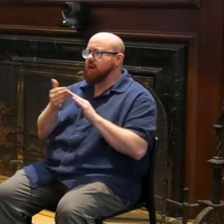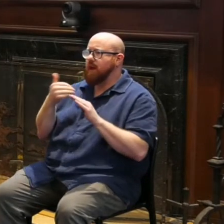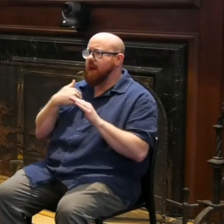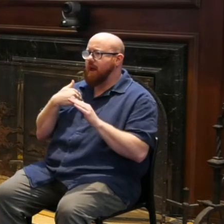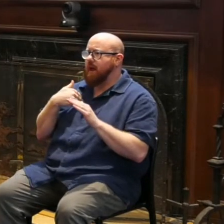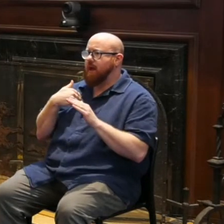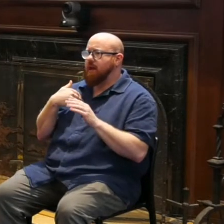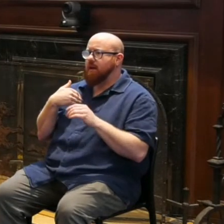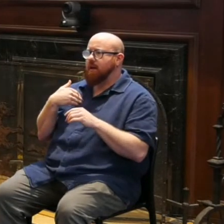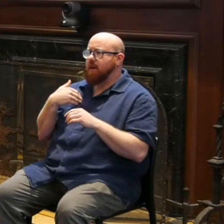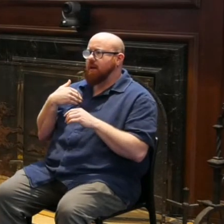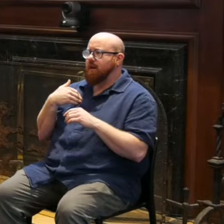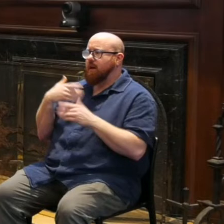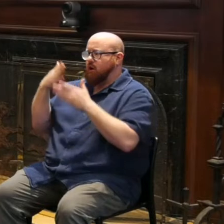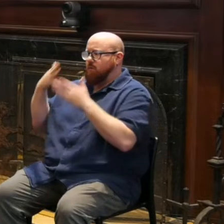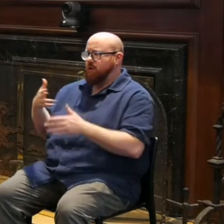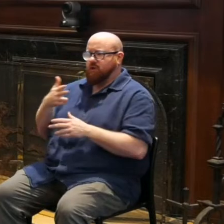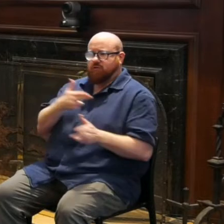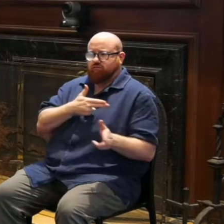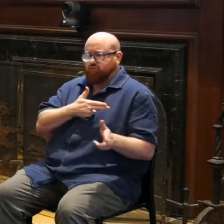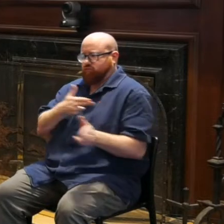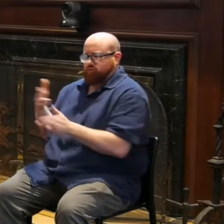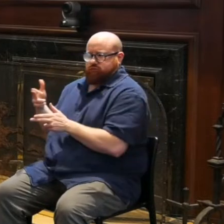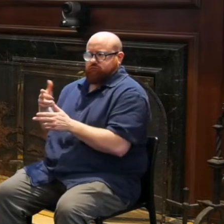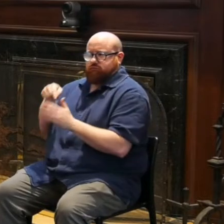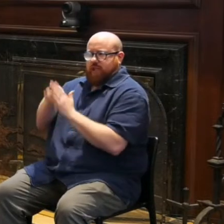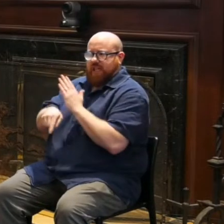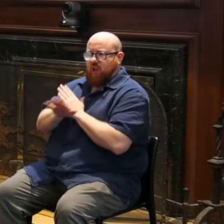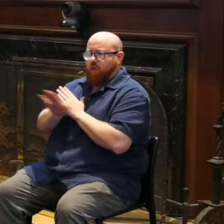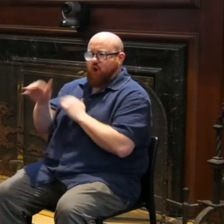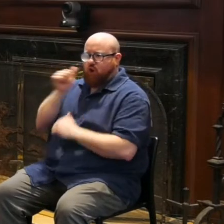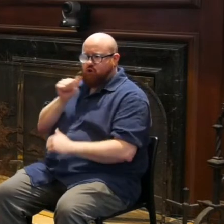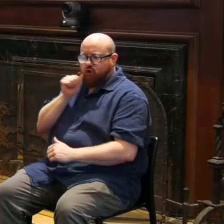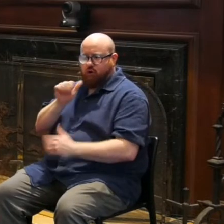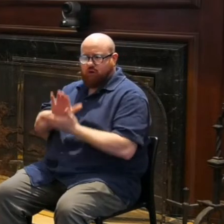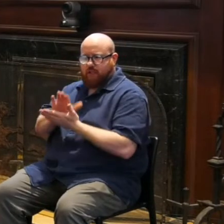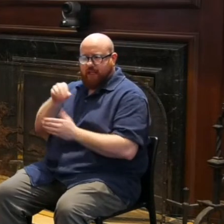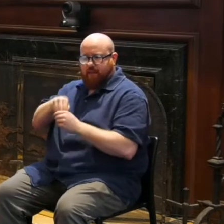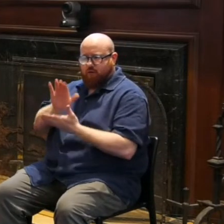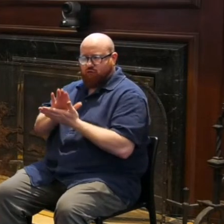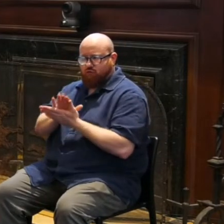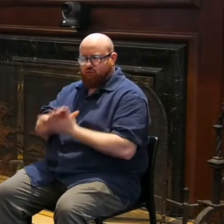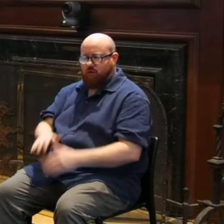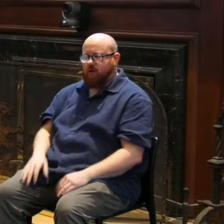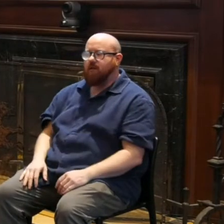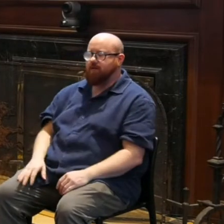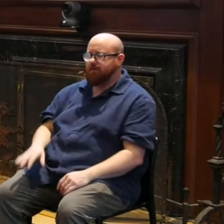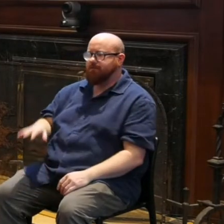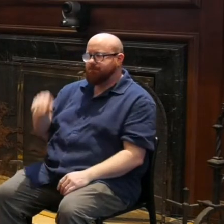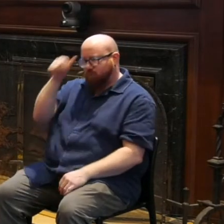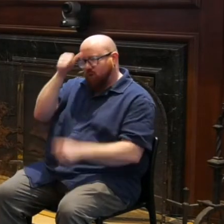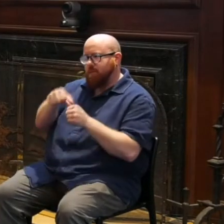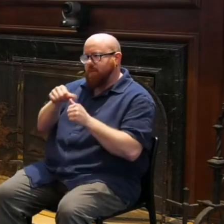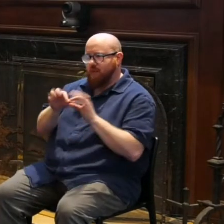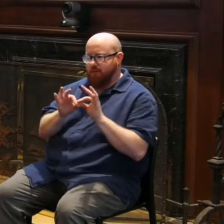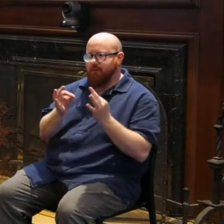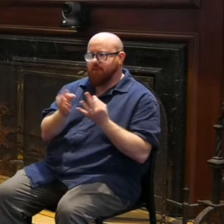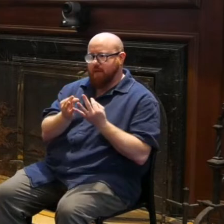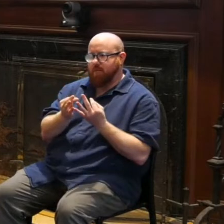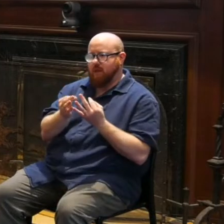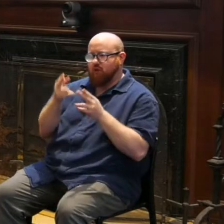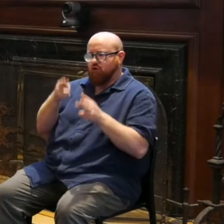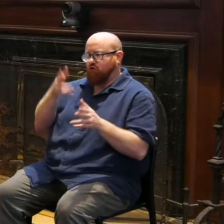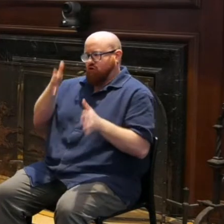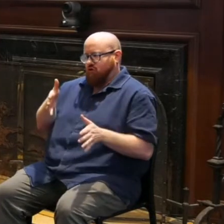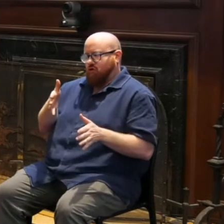wielder walk into the schoolroom and kill the girls. And later the family of the shooter brought,